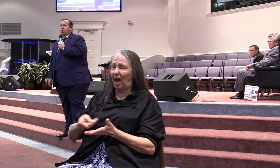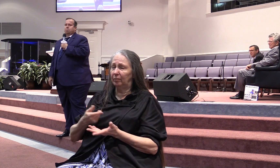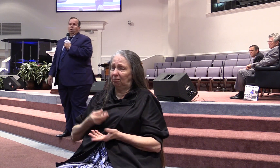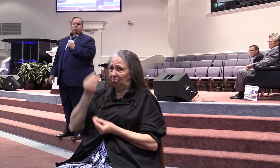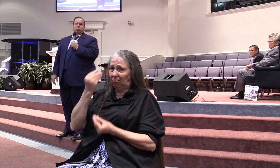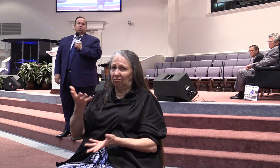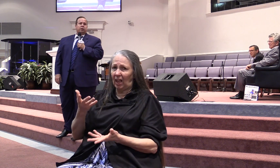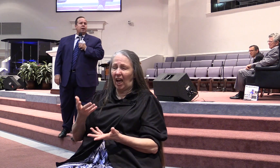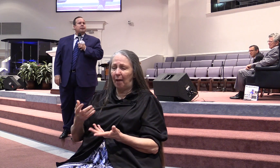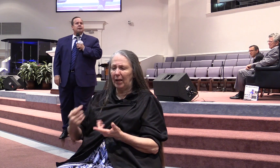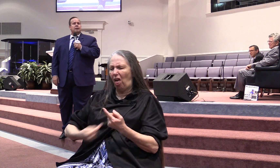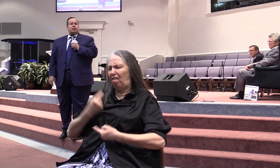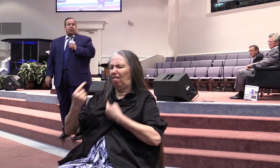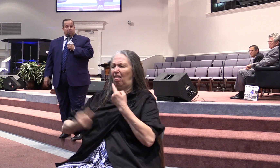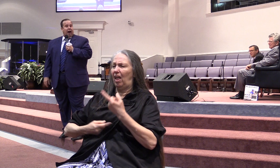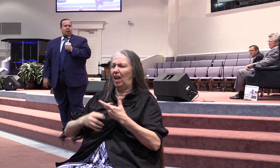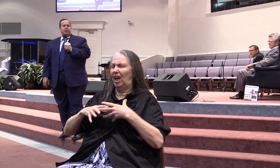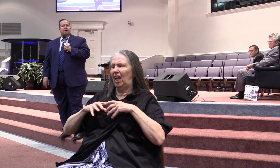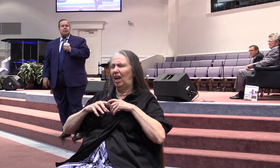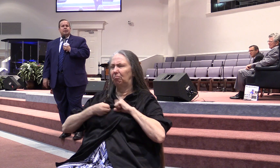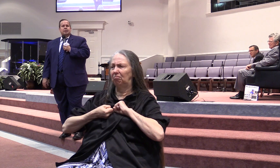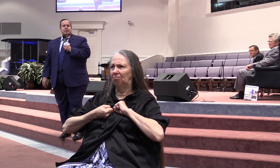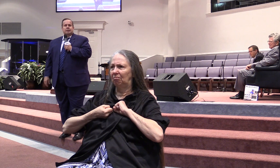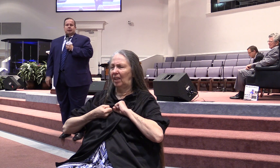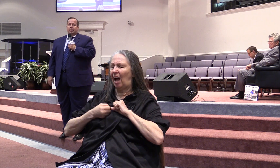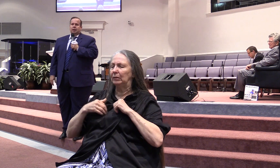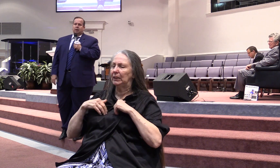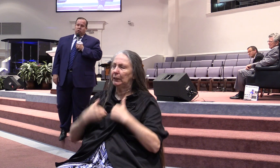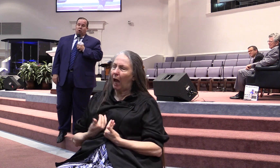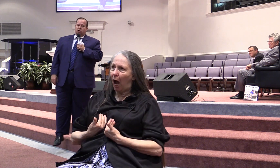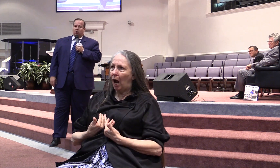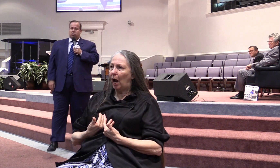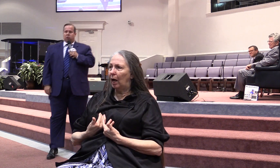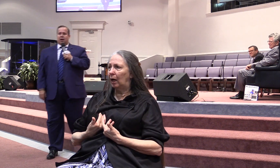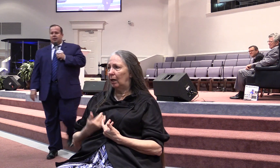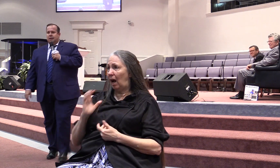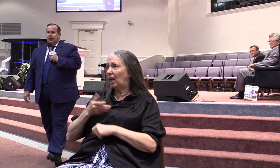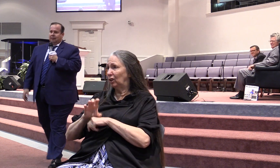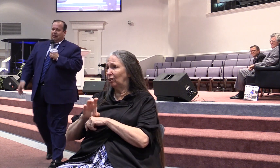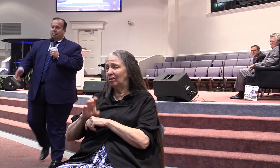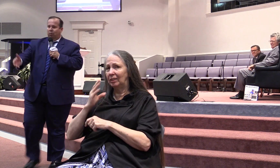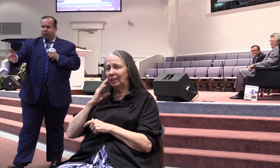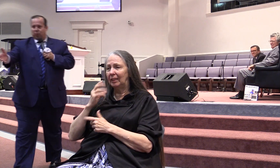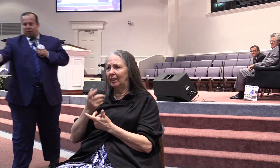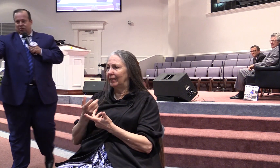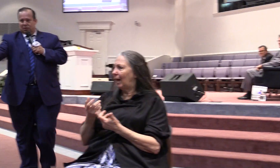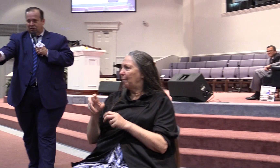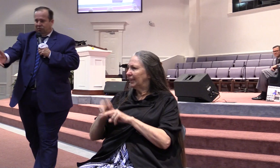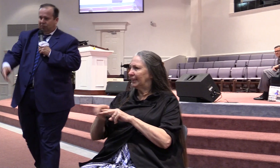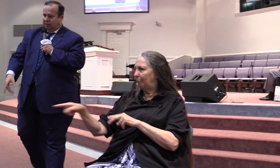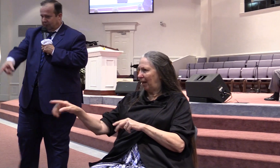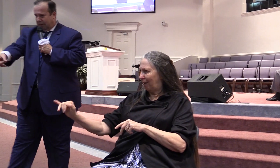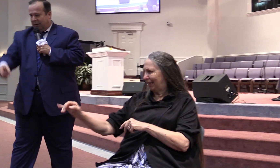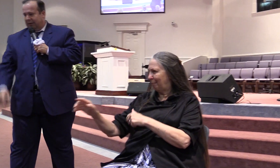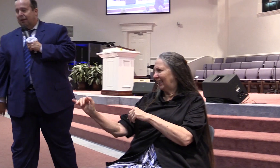been hurt, burned, and wounded, and I was tired. In church, in our church, I sat about where this dear